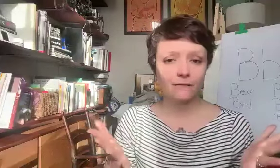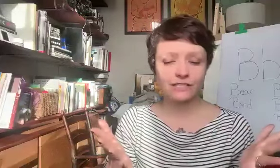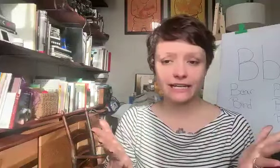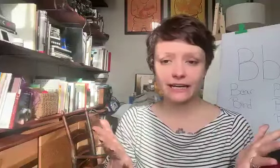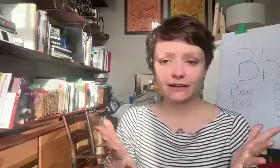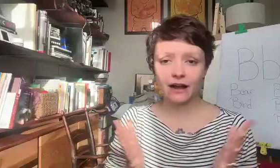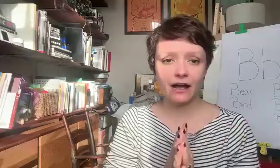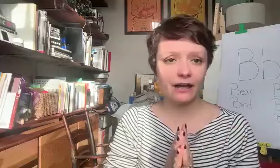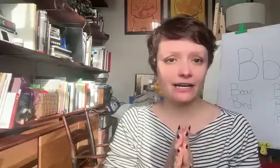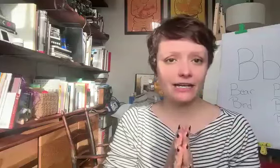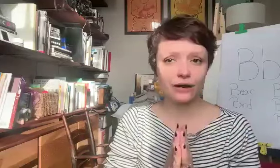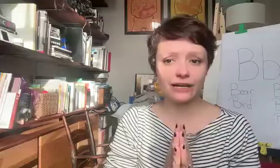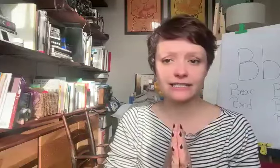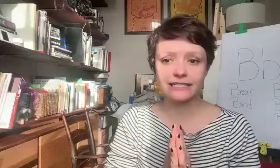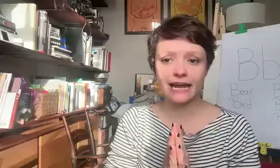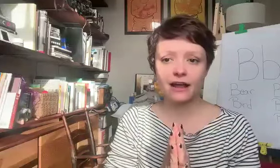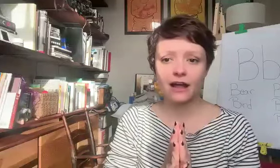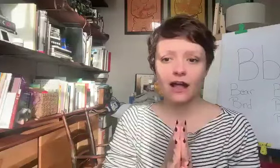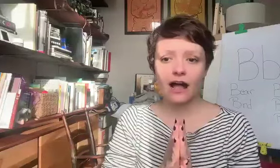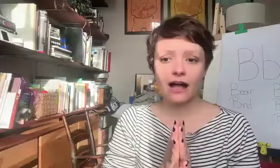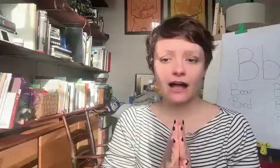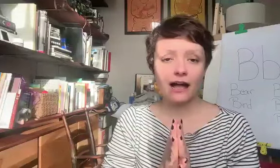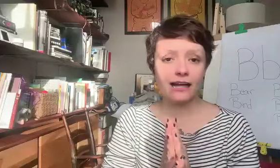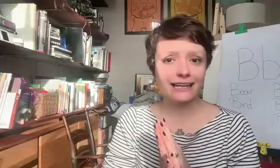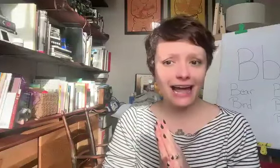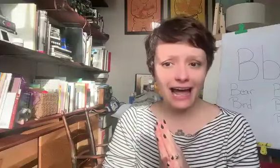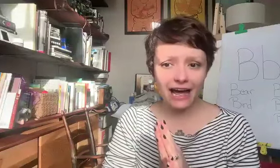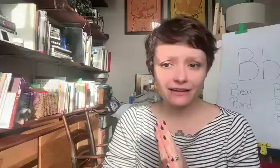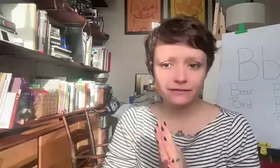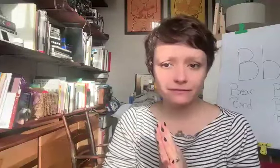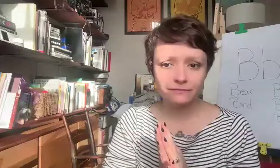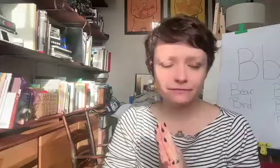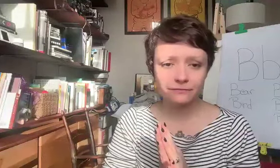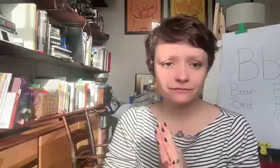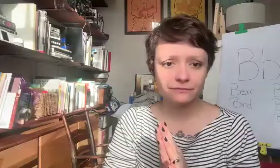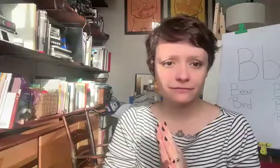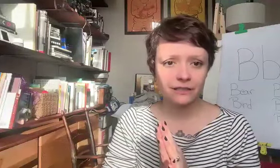For sitting here and enjoying us today. Yeah.